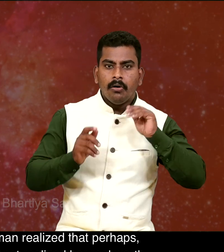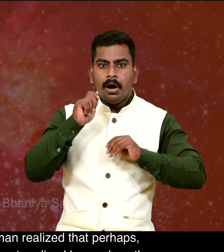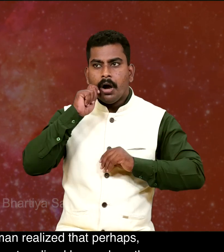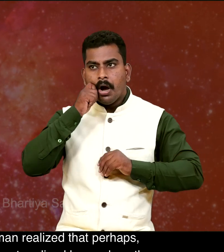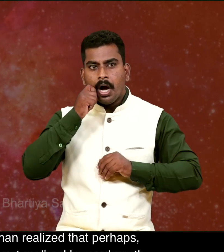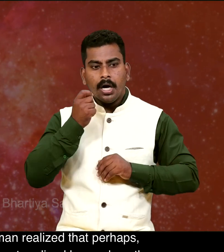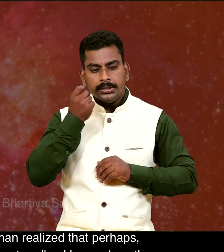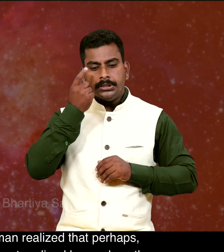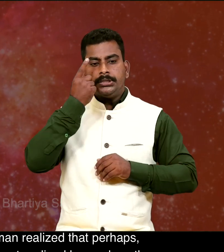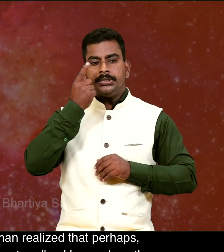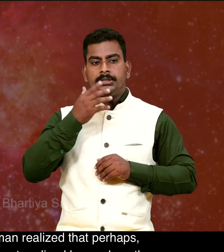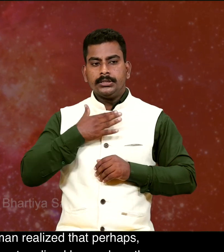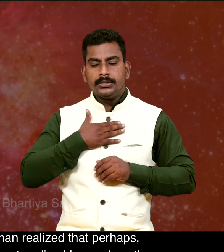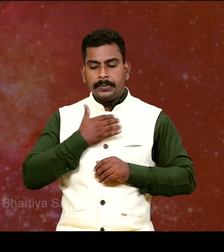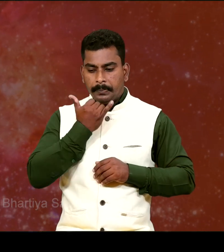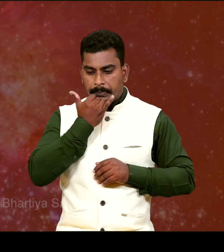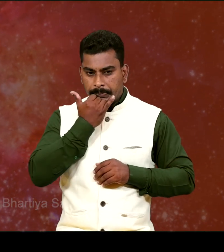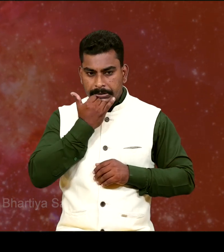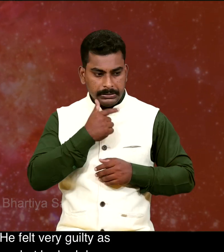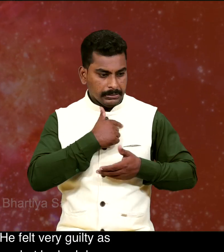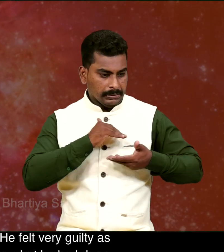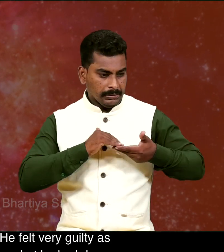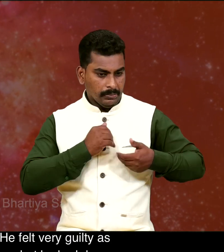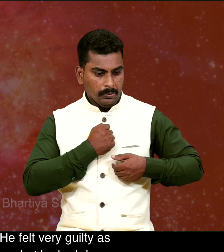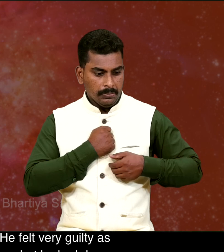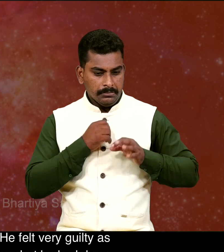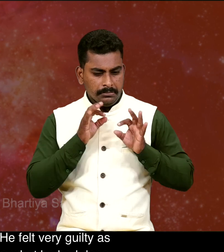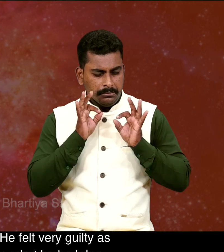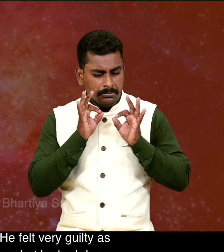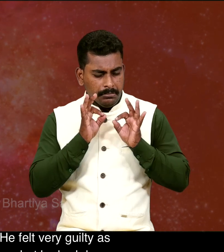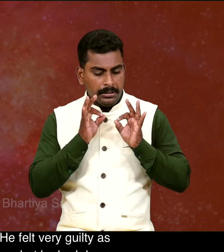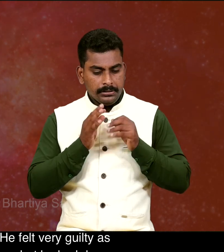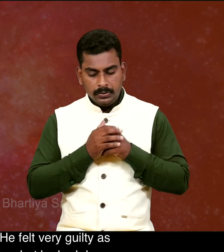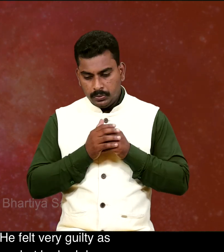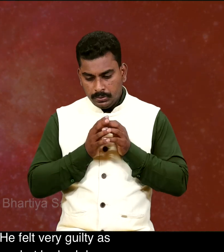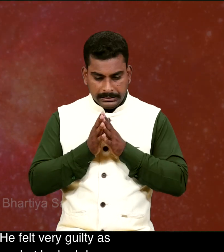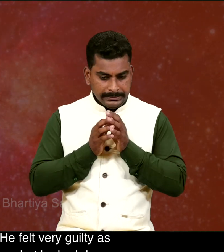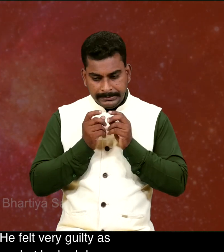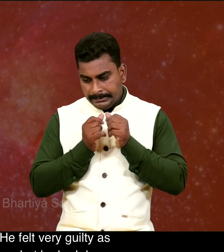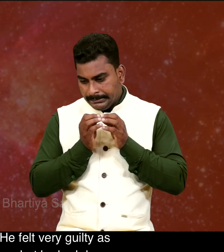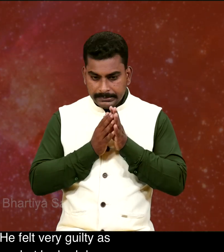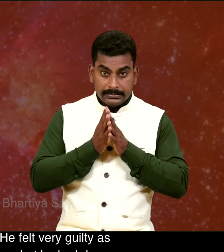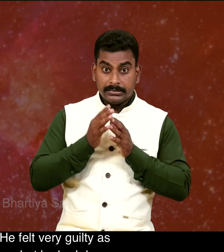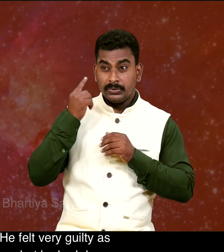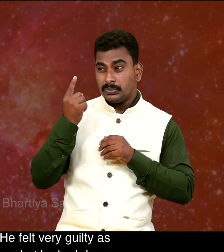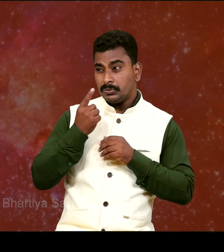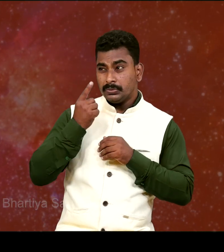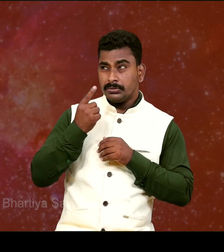real worth. He felt very guilty as to what he had done. So